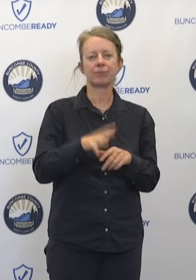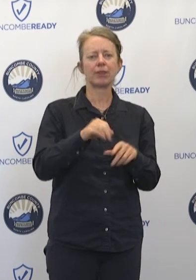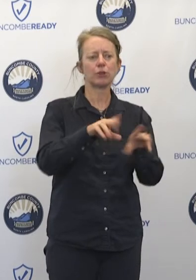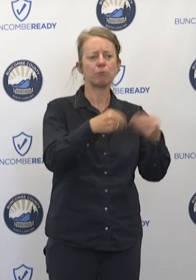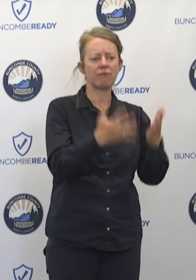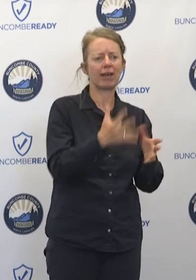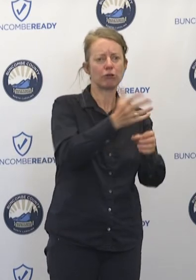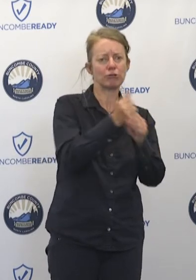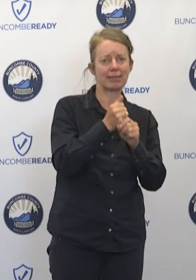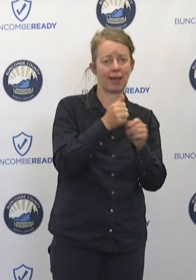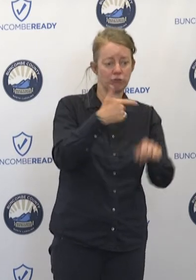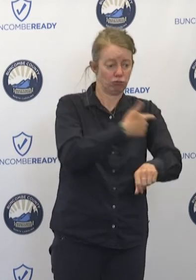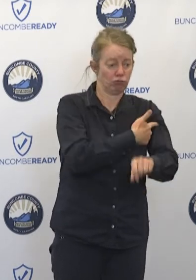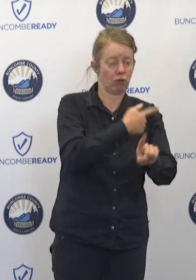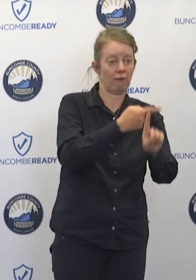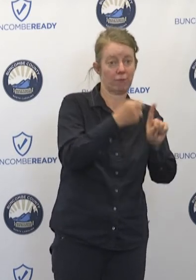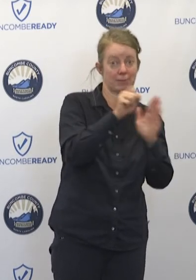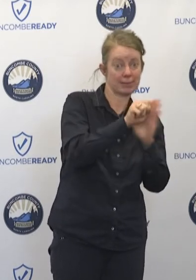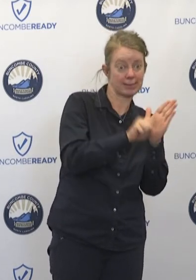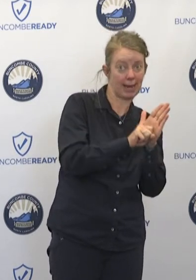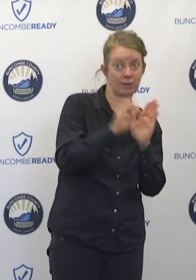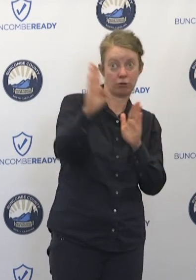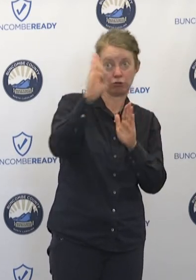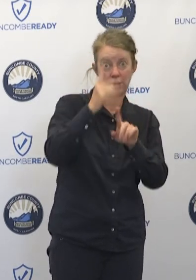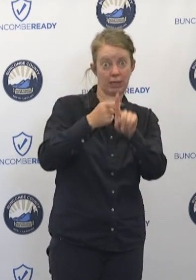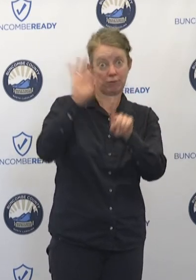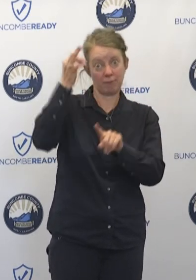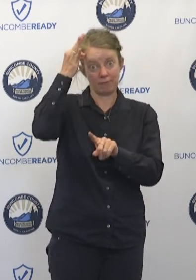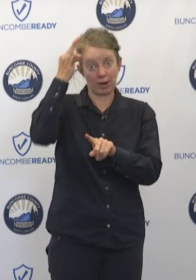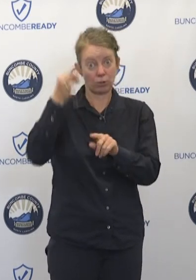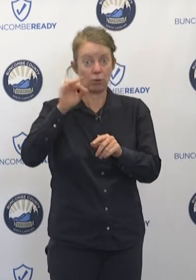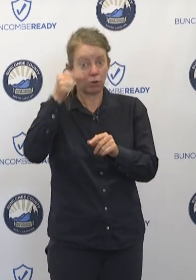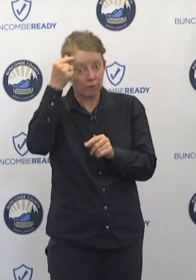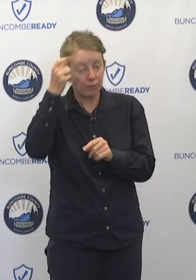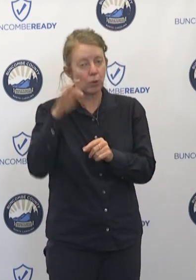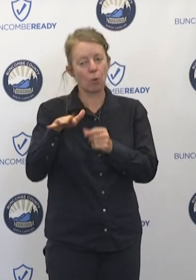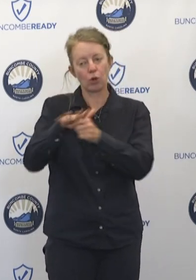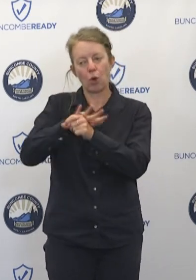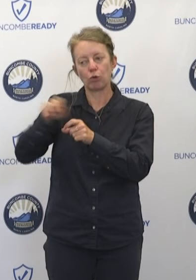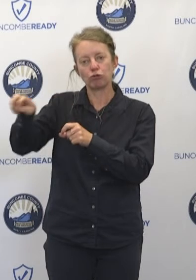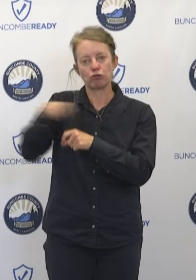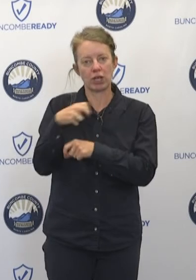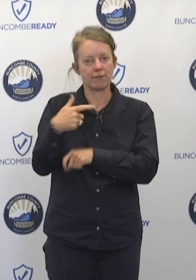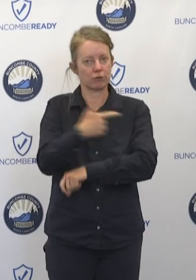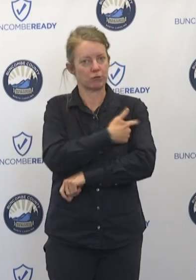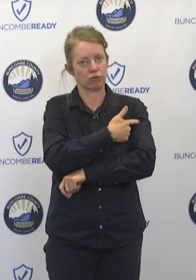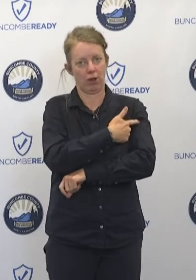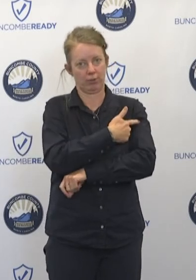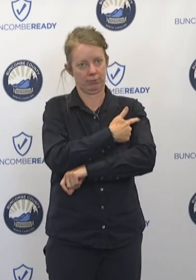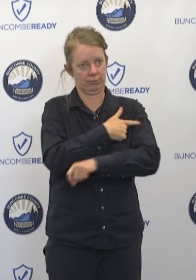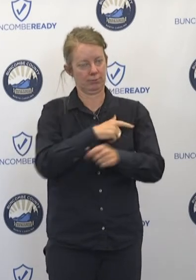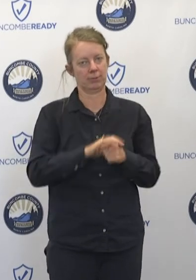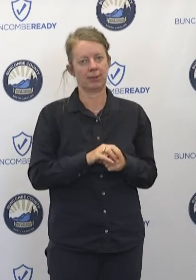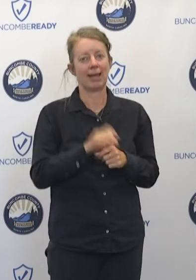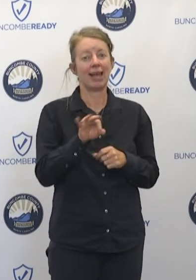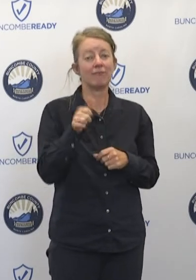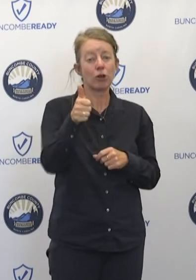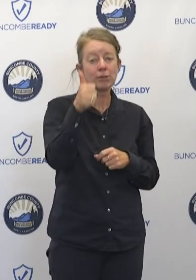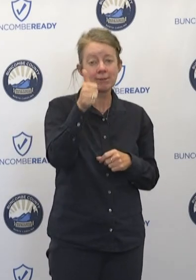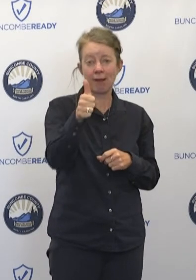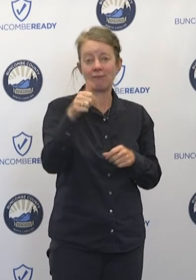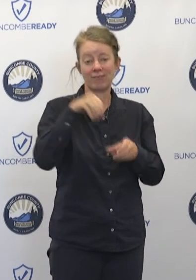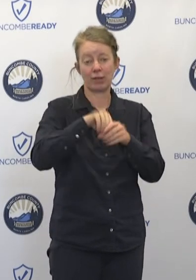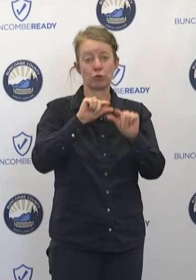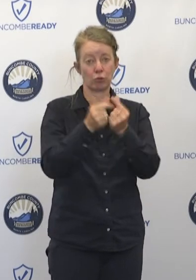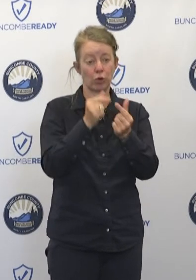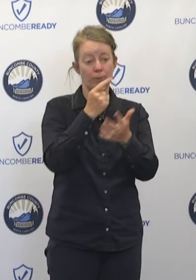state, directly from the federal government, or through local transfers. If you are in one of the currently eligible